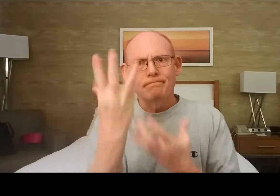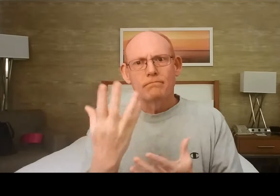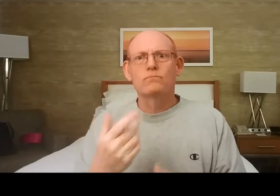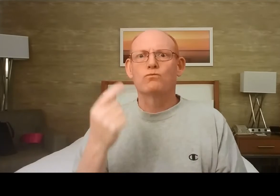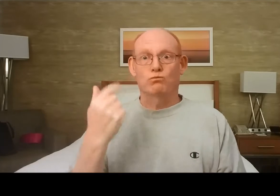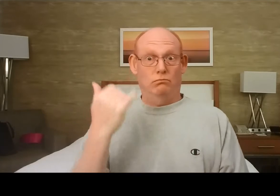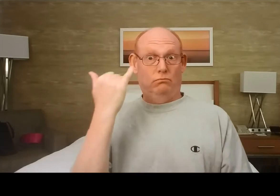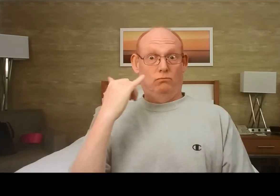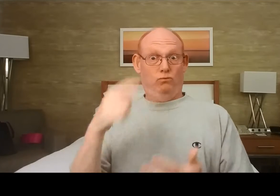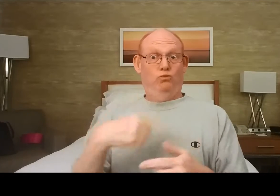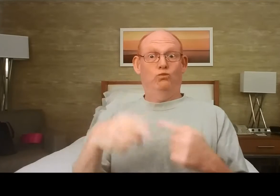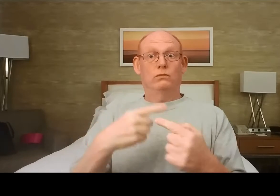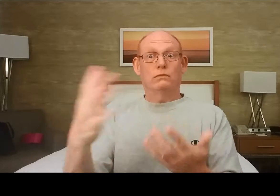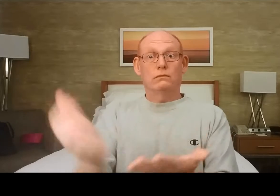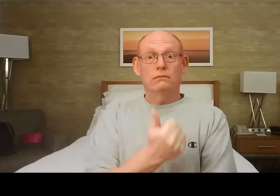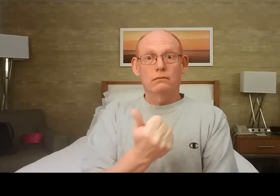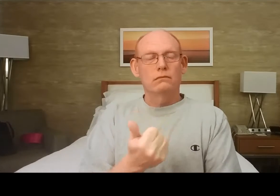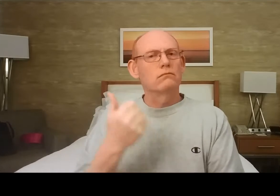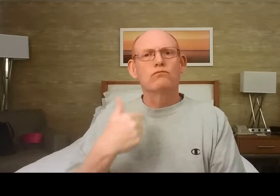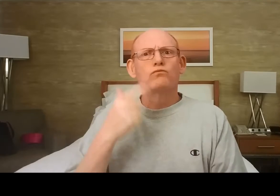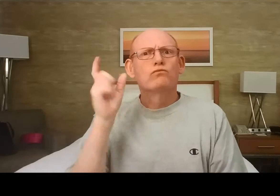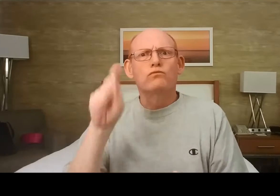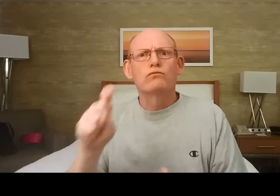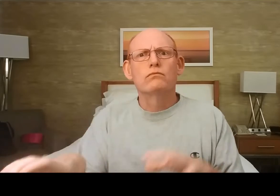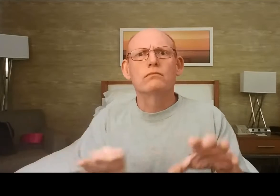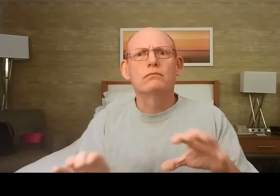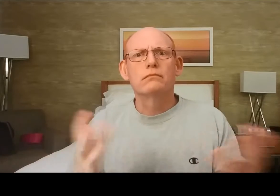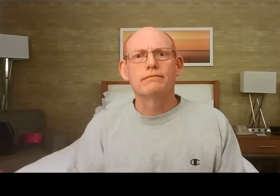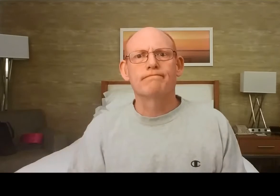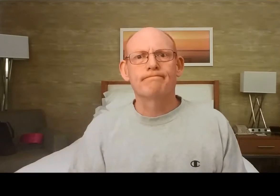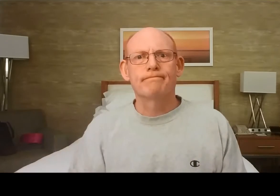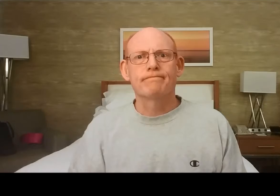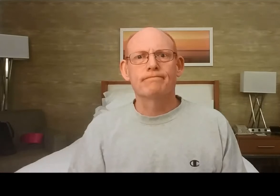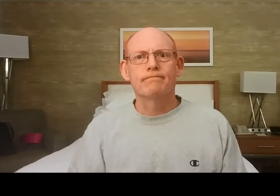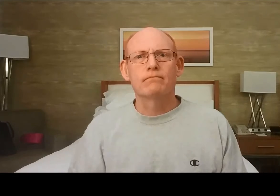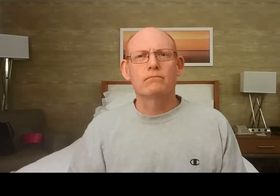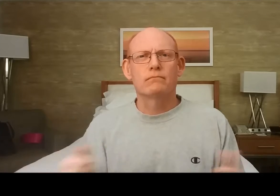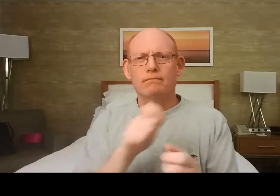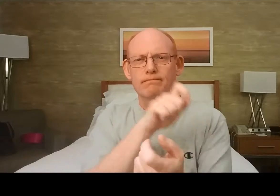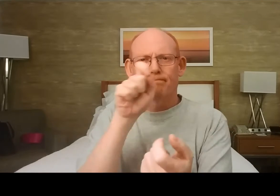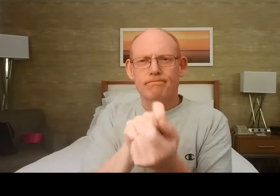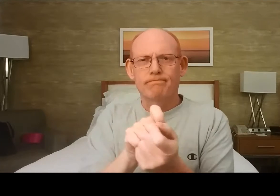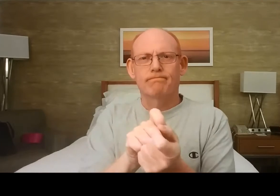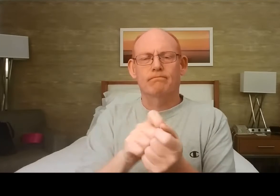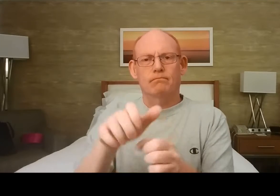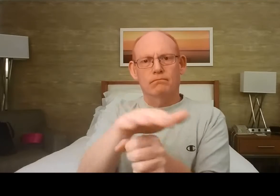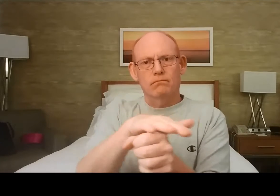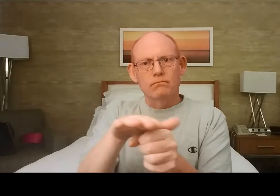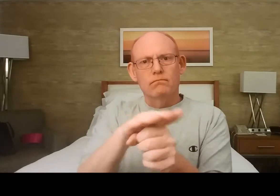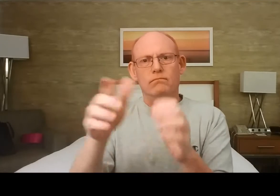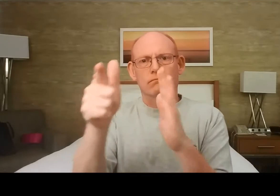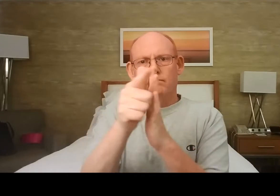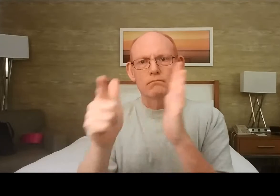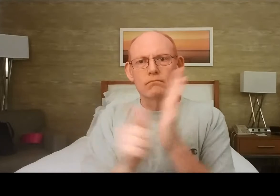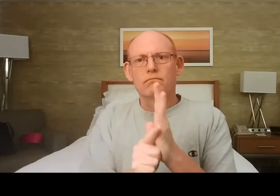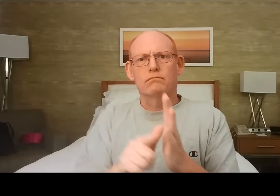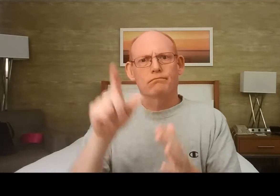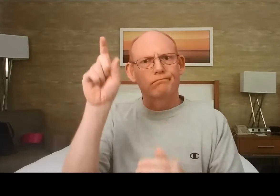know. When I win, I'm going to need your feedback and specific details on how I can